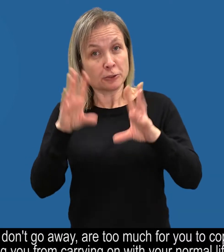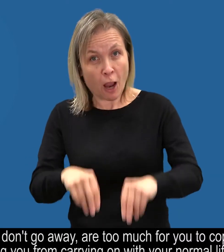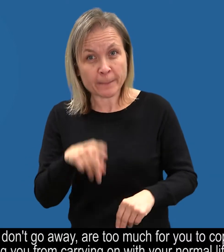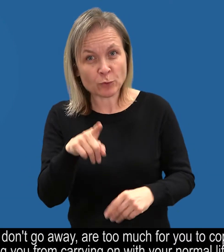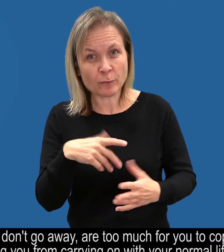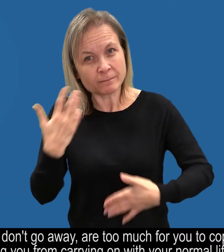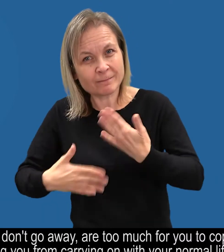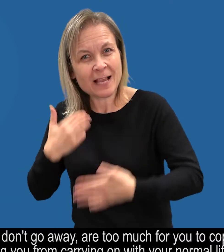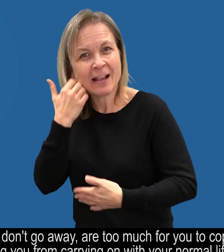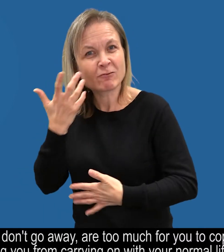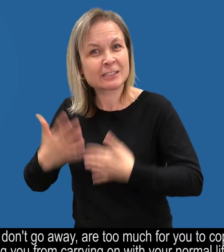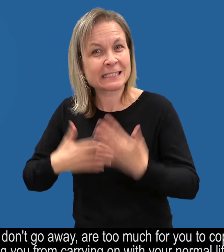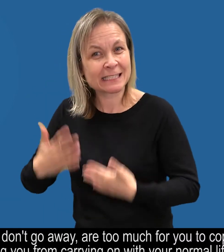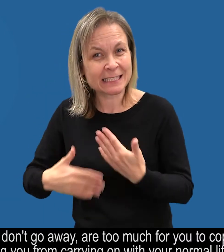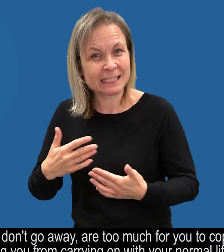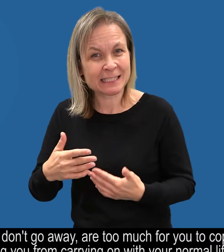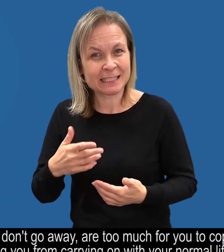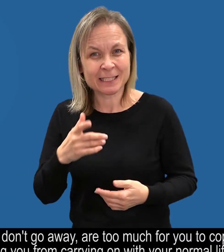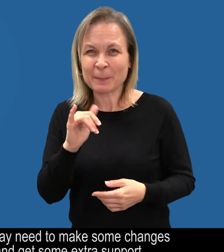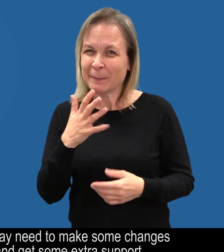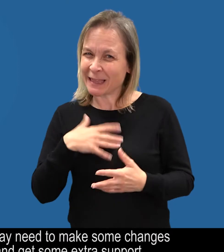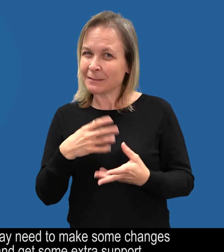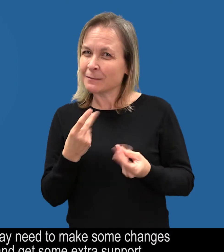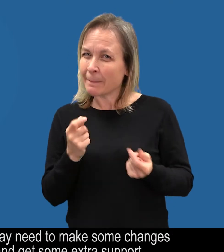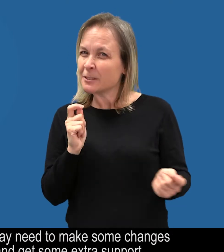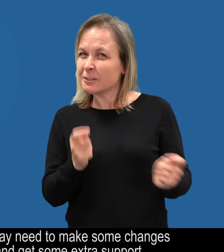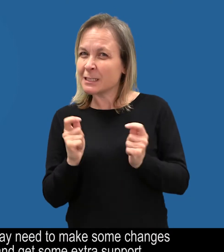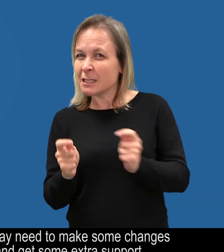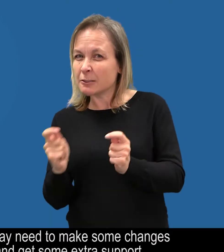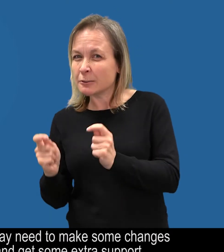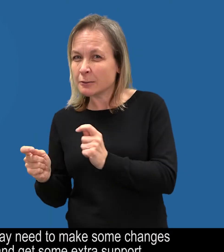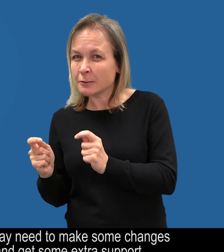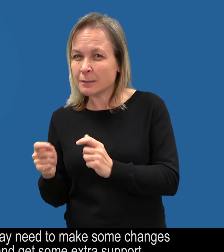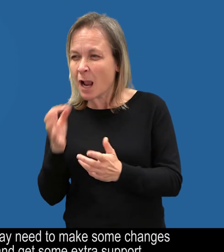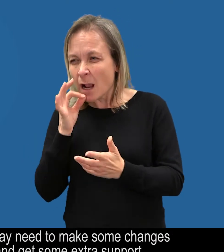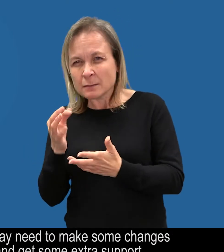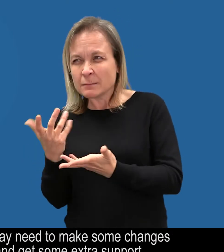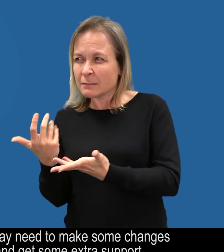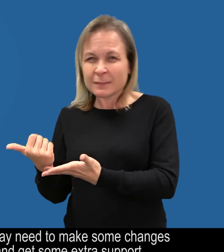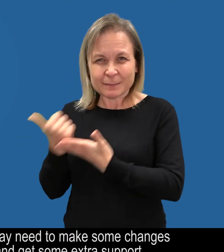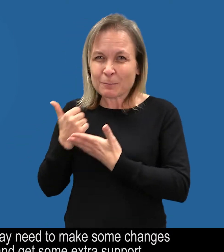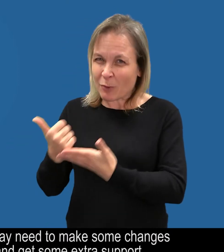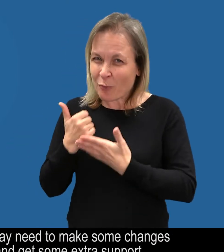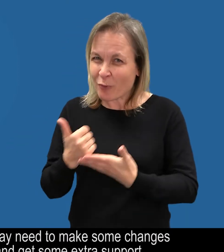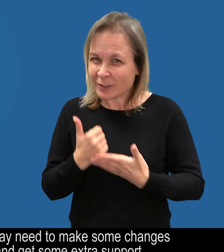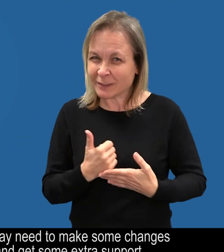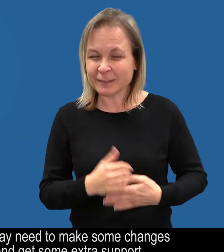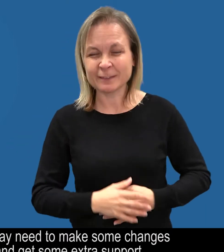normal life, you may need to make some changes and get some extra support.